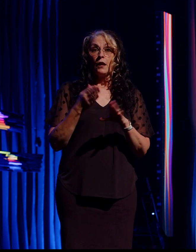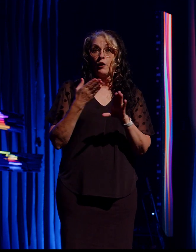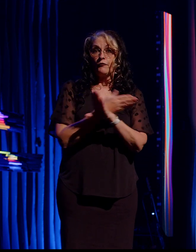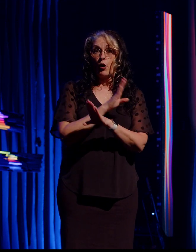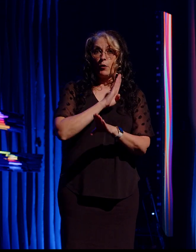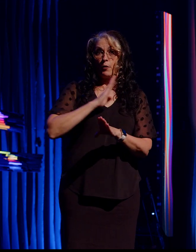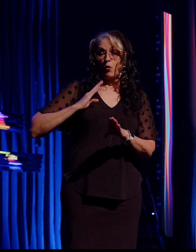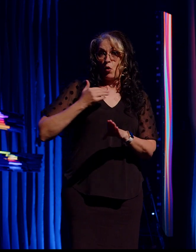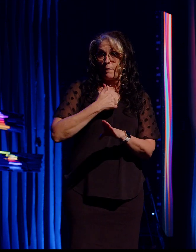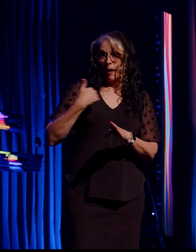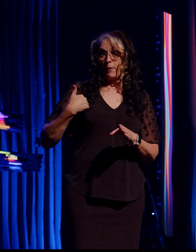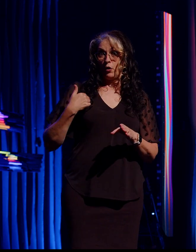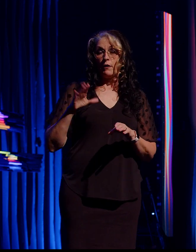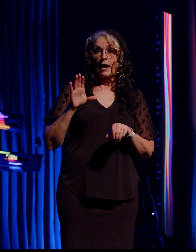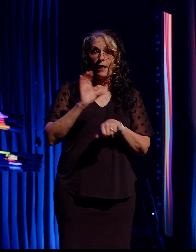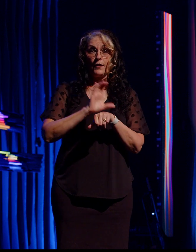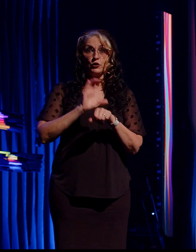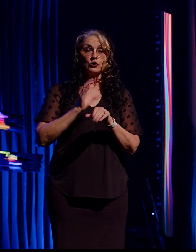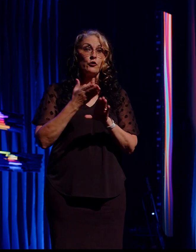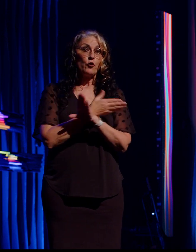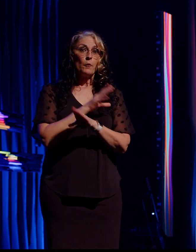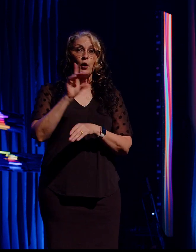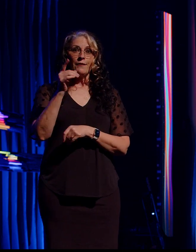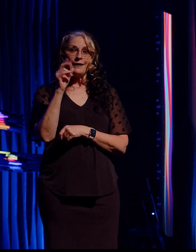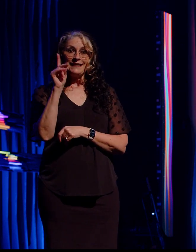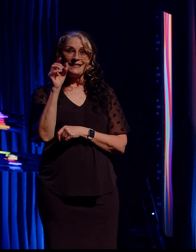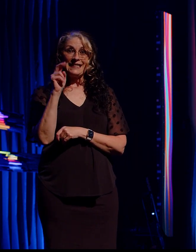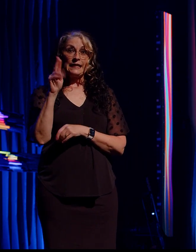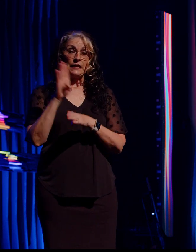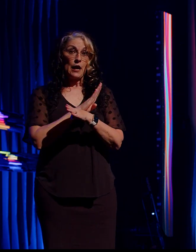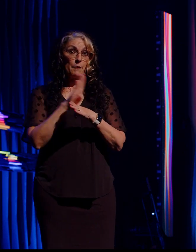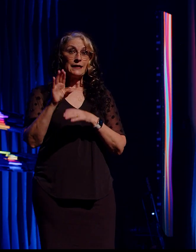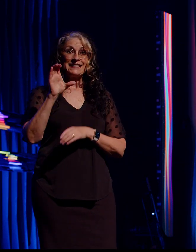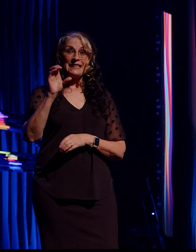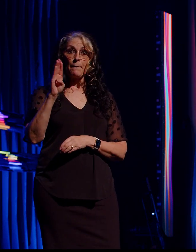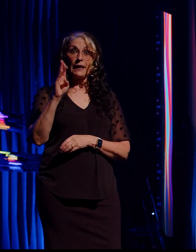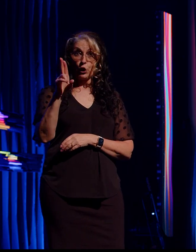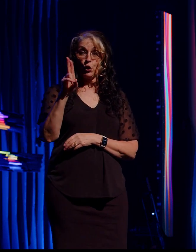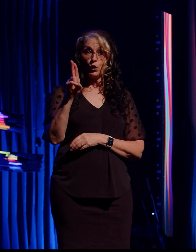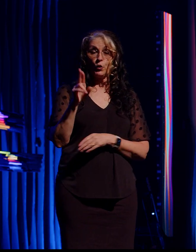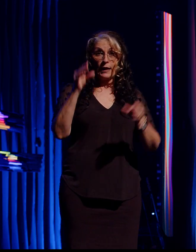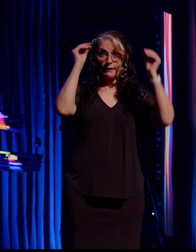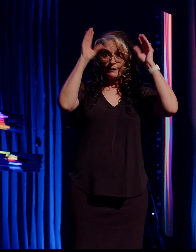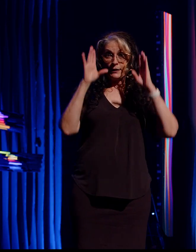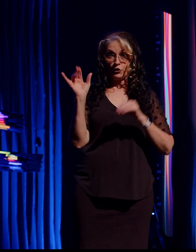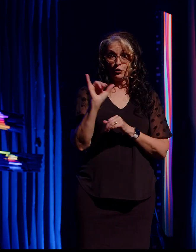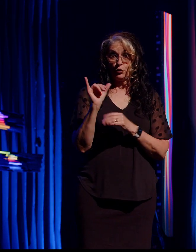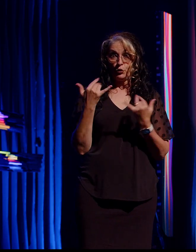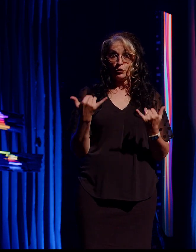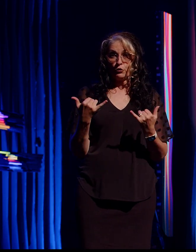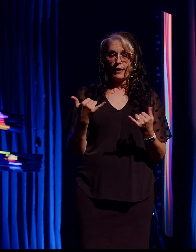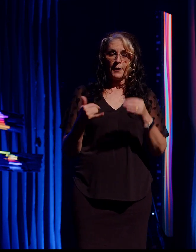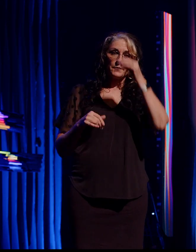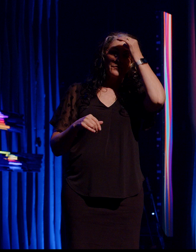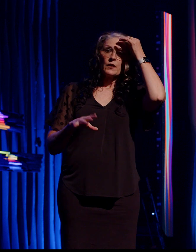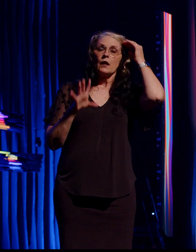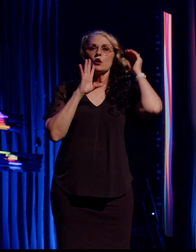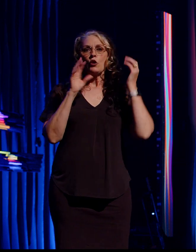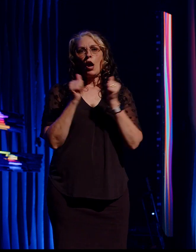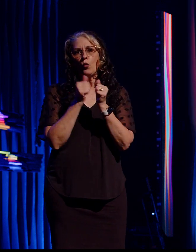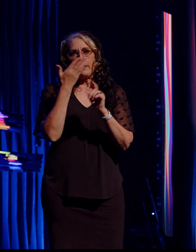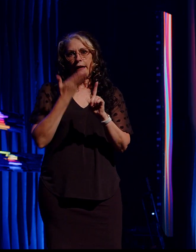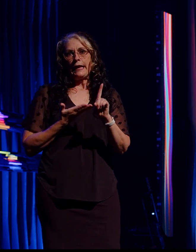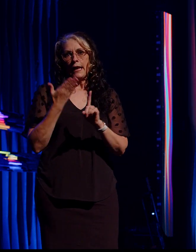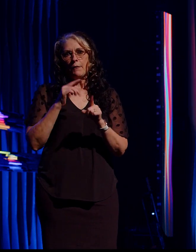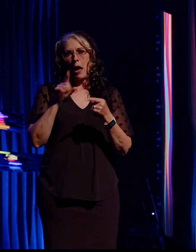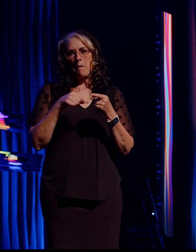here at The Grove, former dean of business at CBU and a professor there to this day, and wanted to talk to him about a